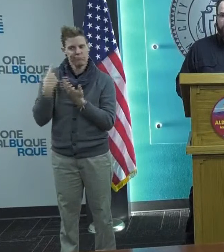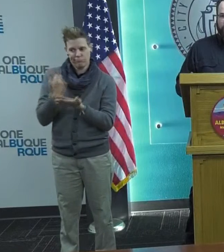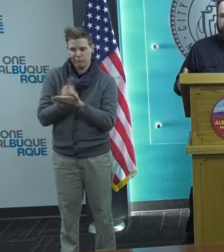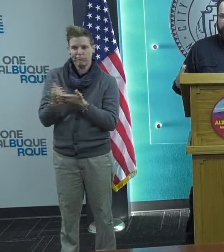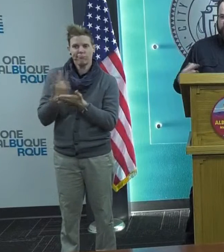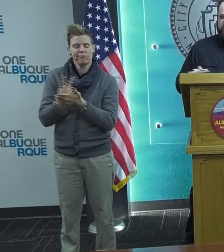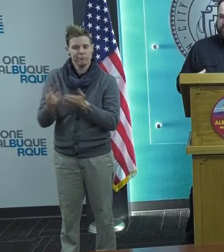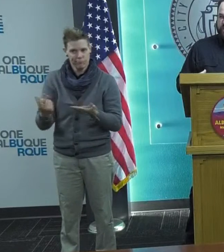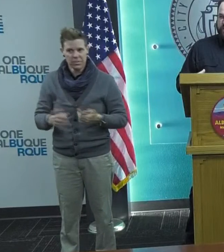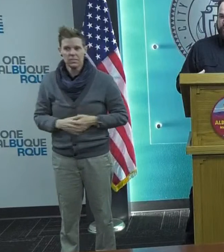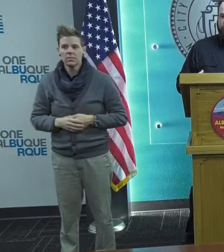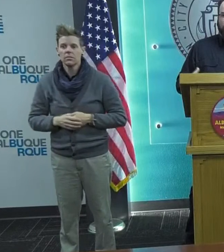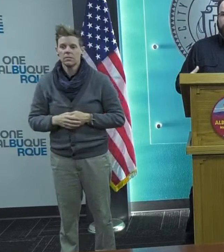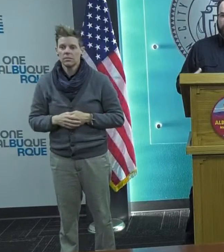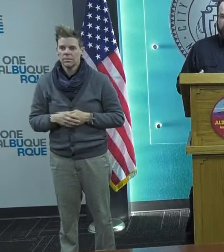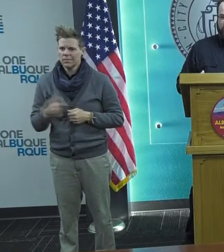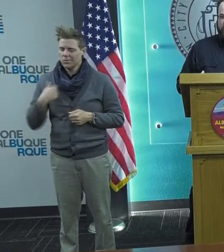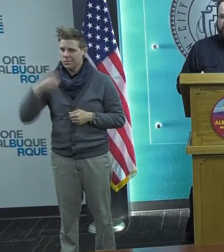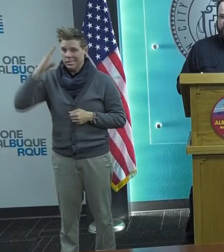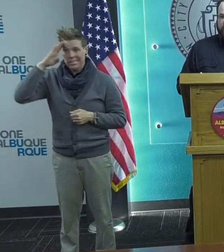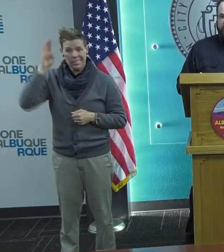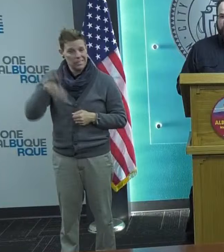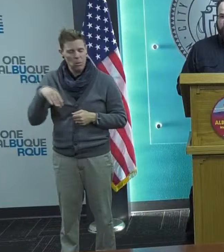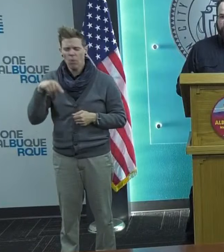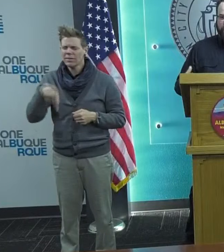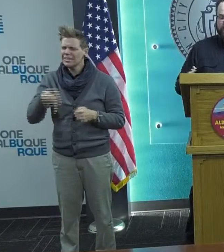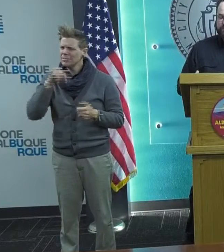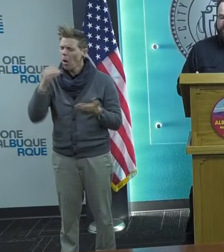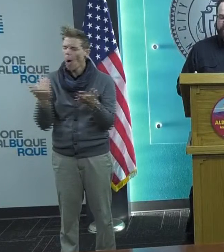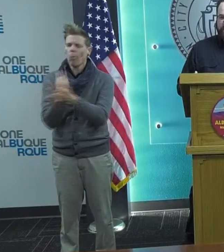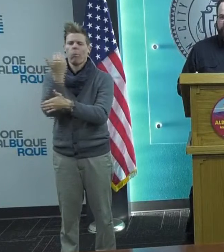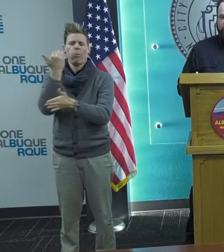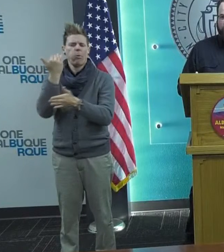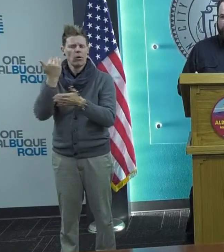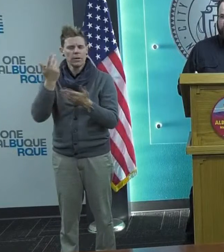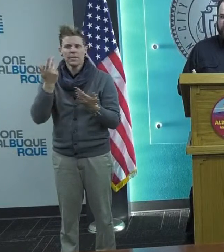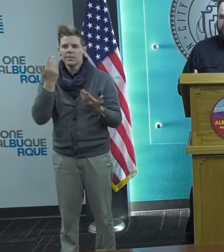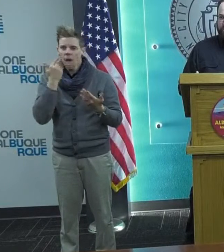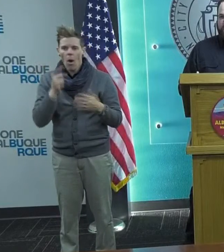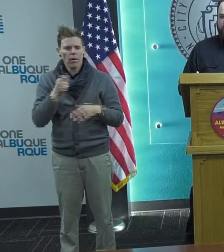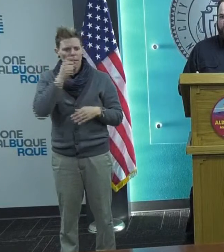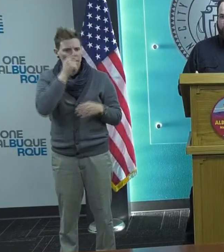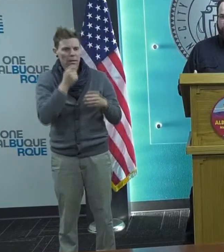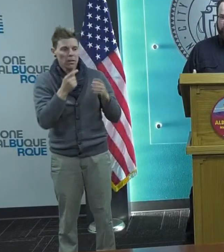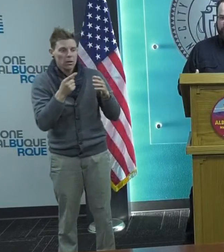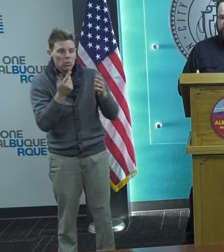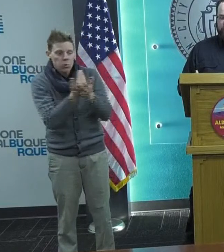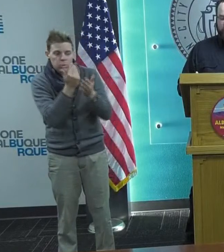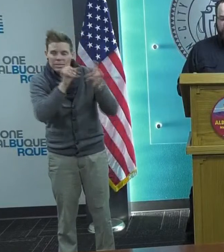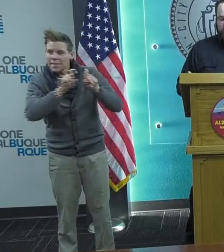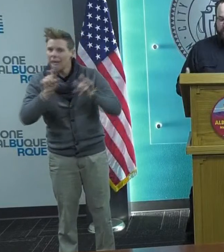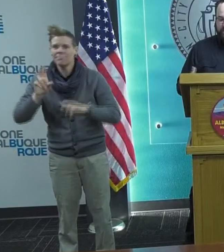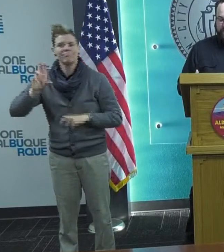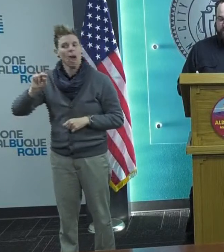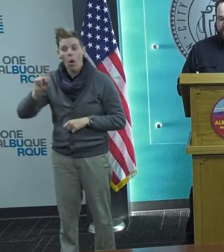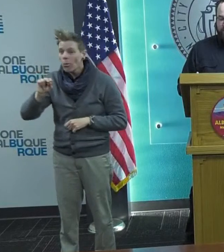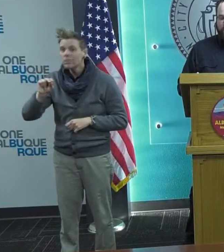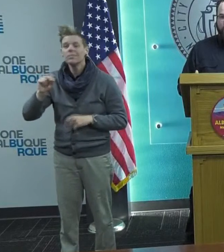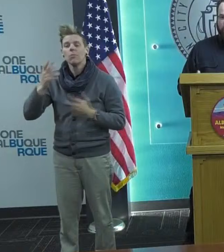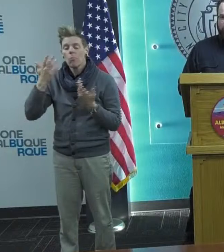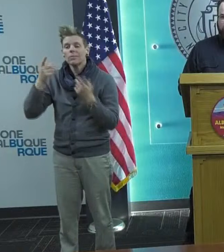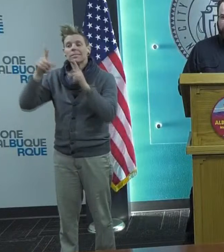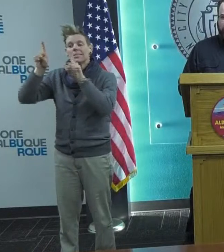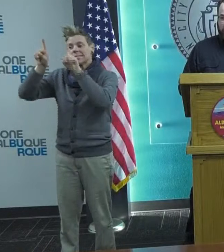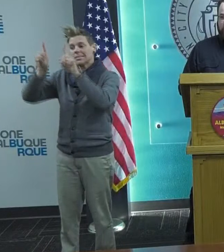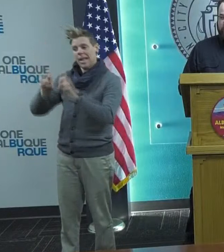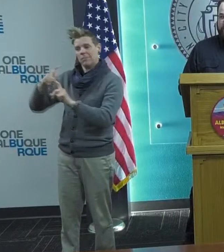We know that this isn't just an issue of more people getting tested. The test positivity rate that comes along with testing tells us that